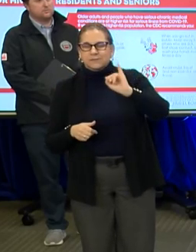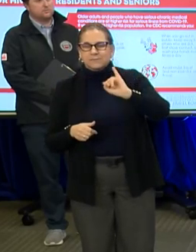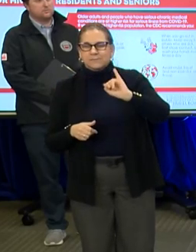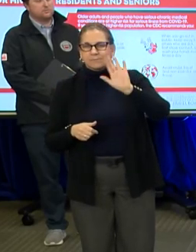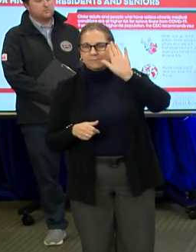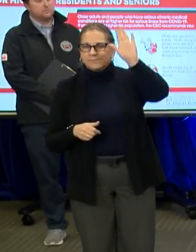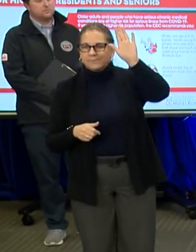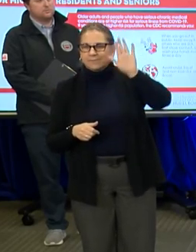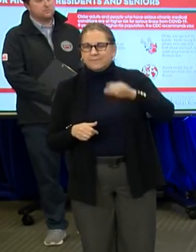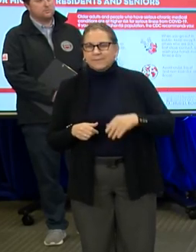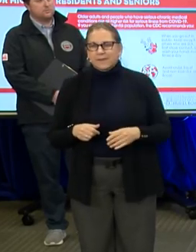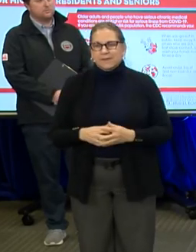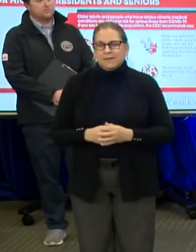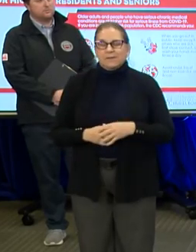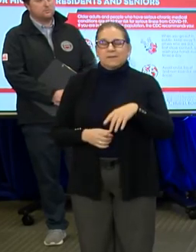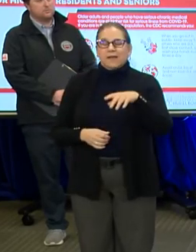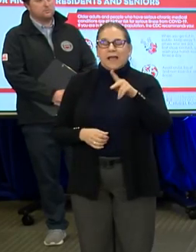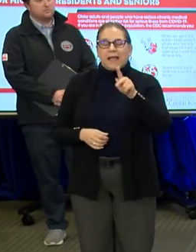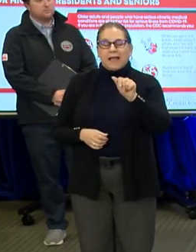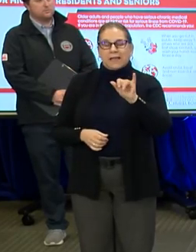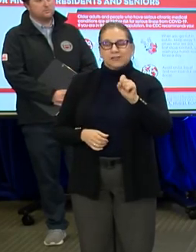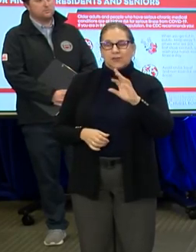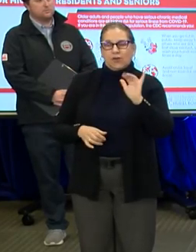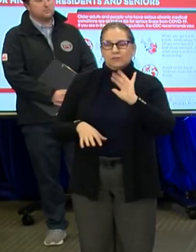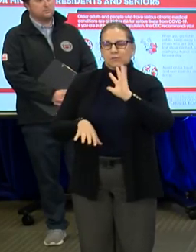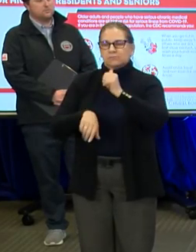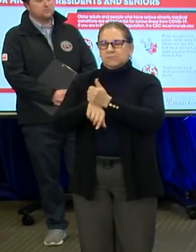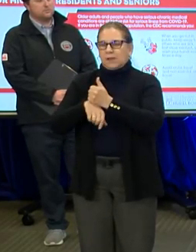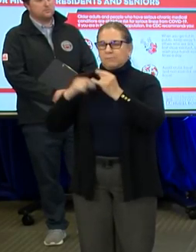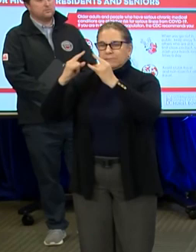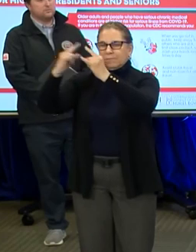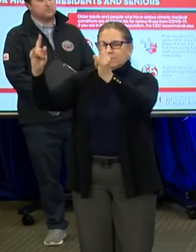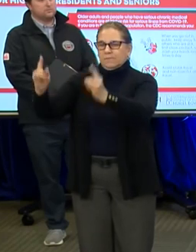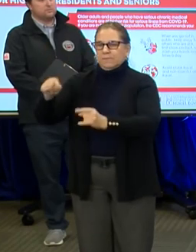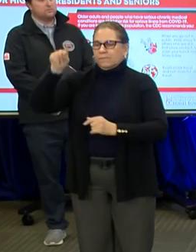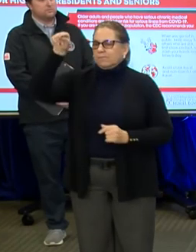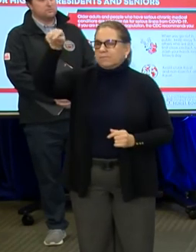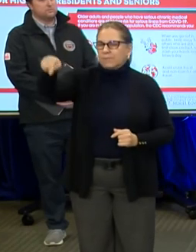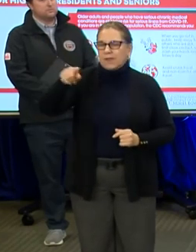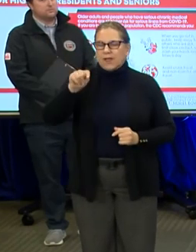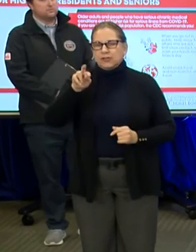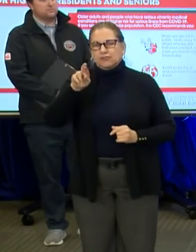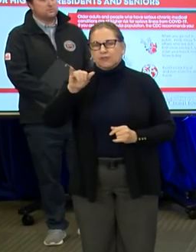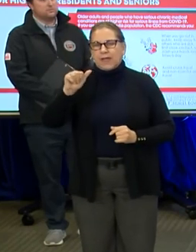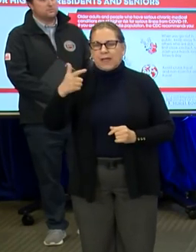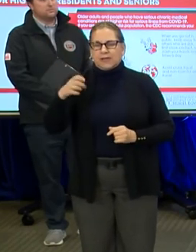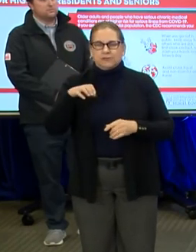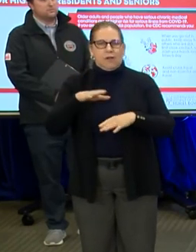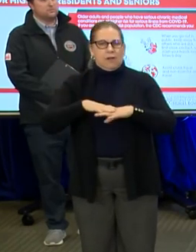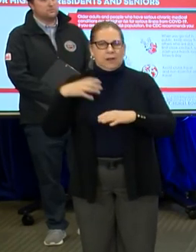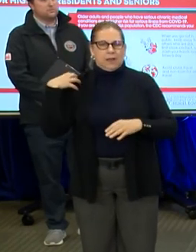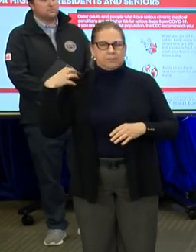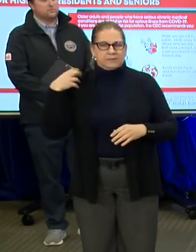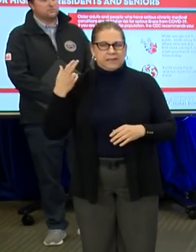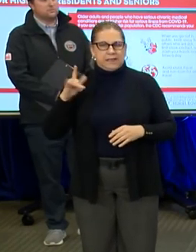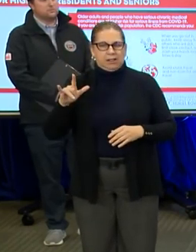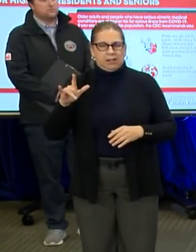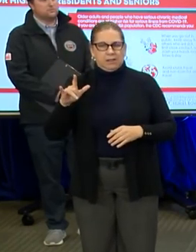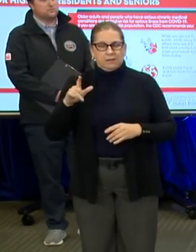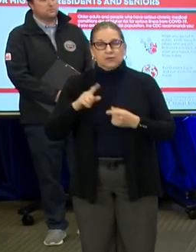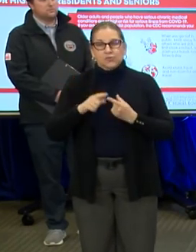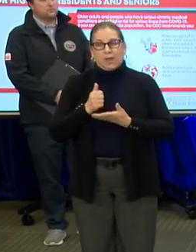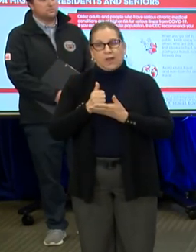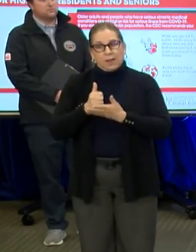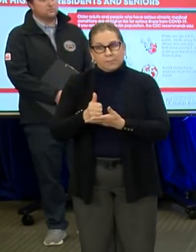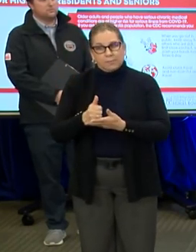to the Capitol Hill Medical Center location to accommodate an increased number of patients seeking care and will be open in the coming